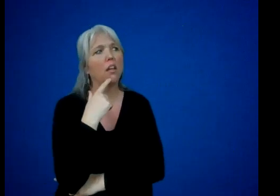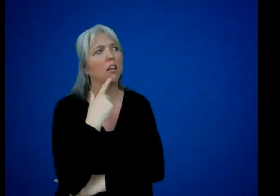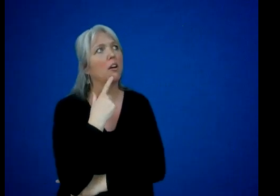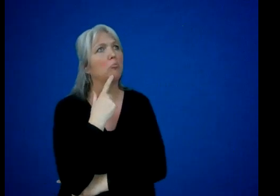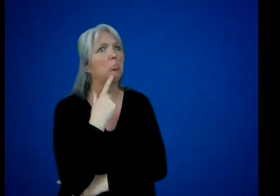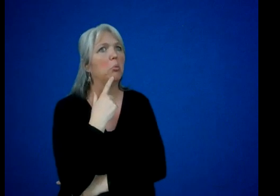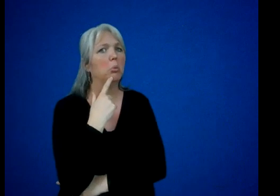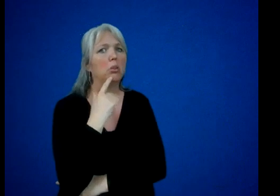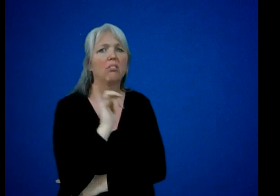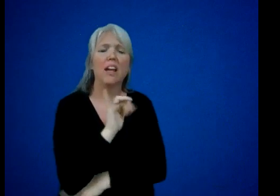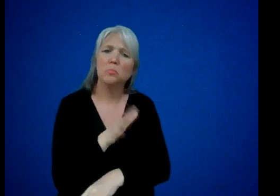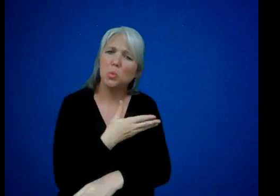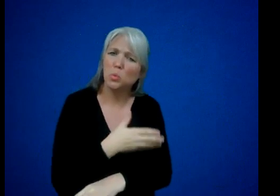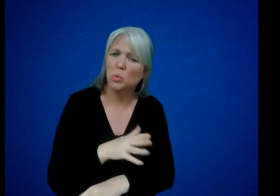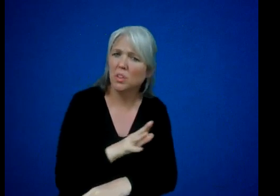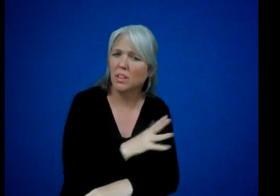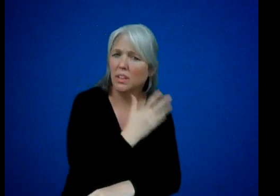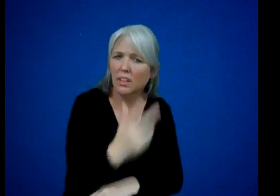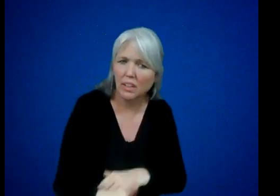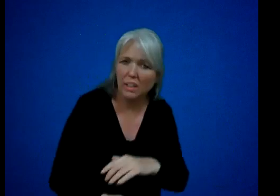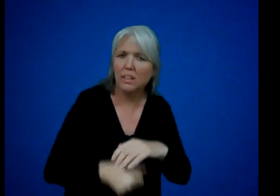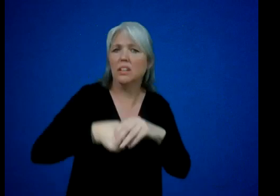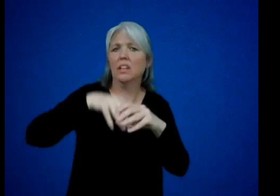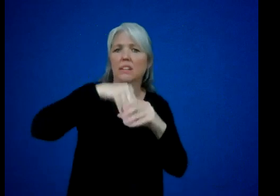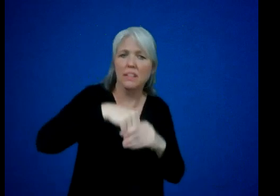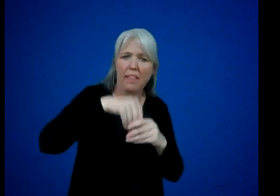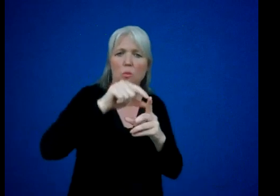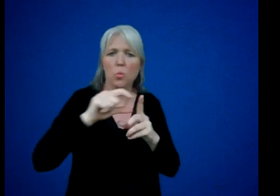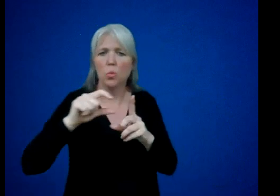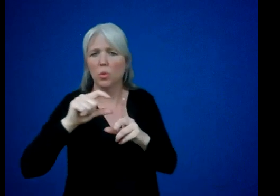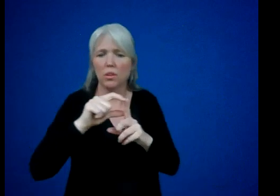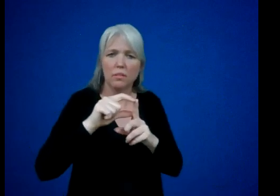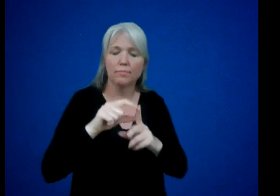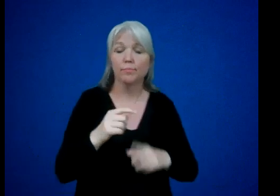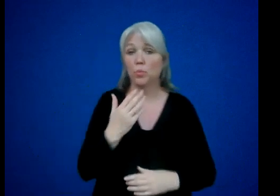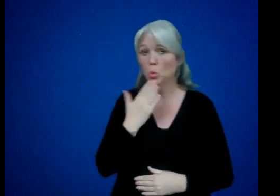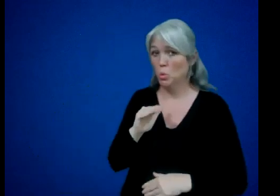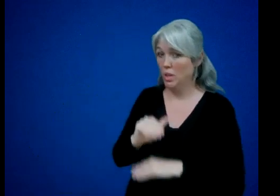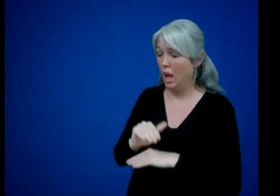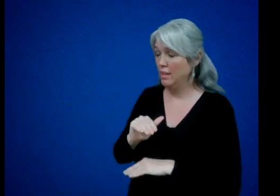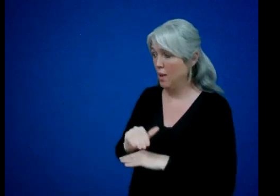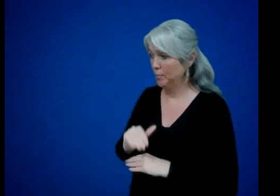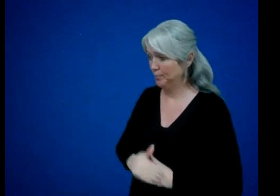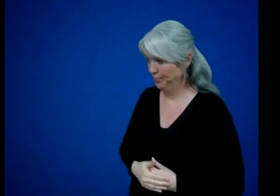was music hidden somewhere inside it. Good night now, the preacher